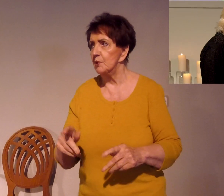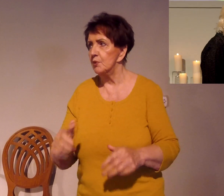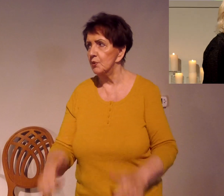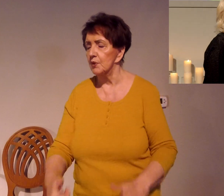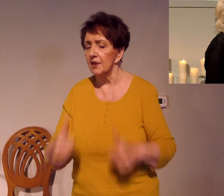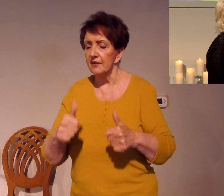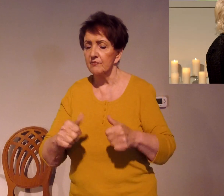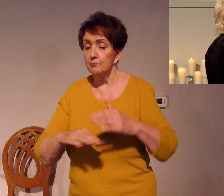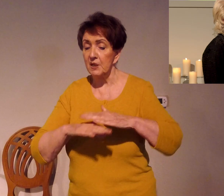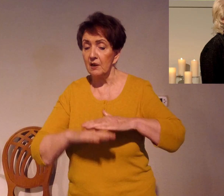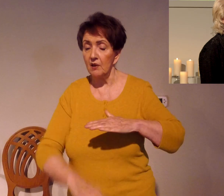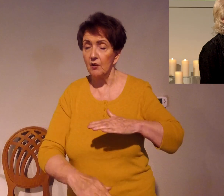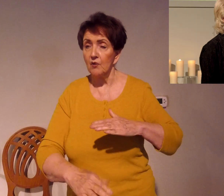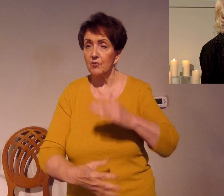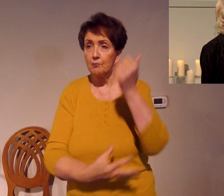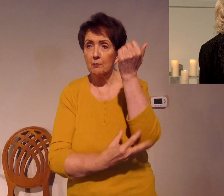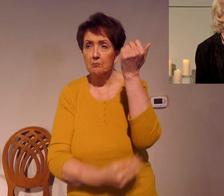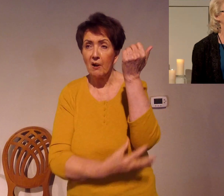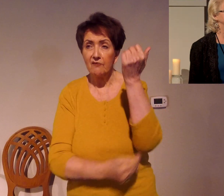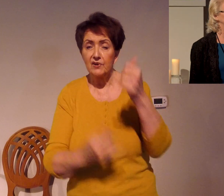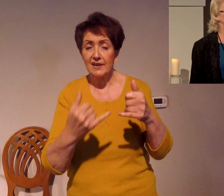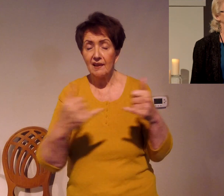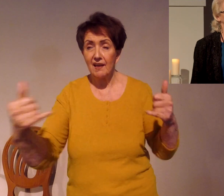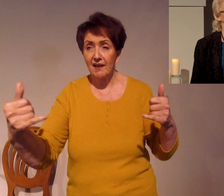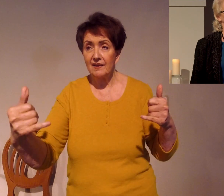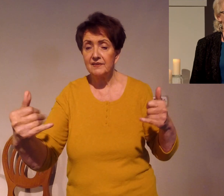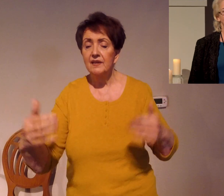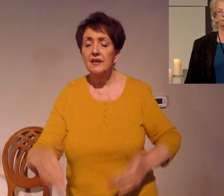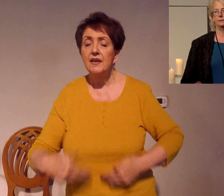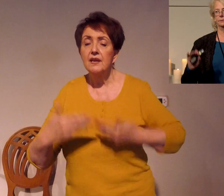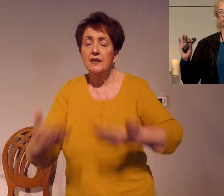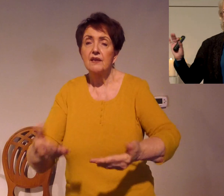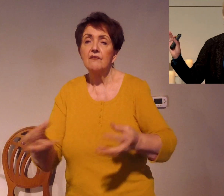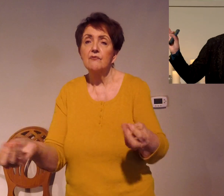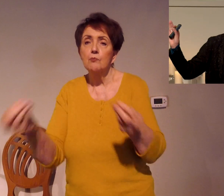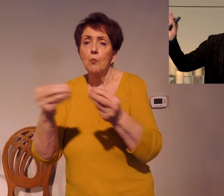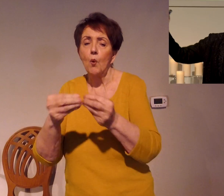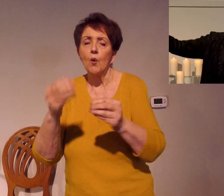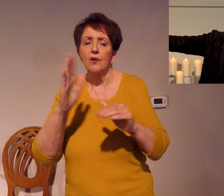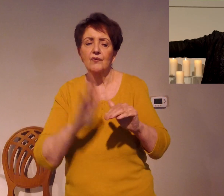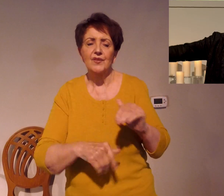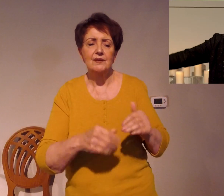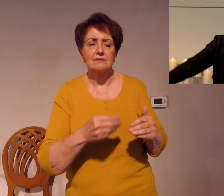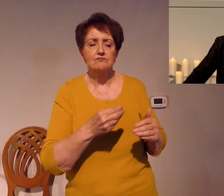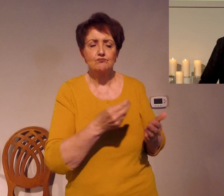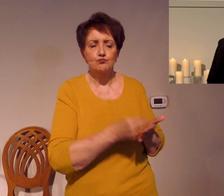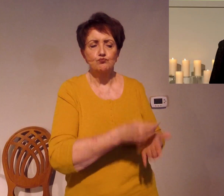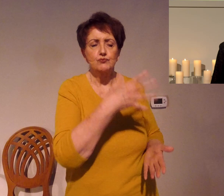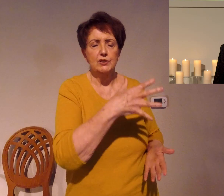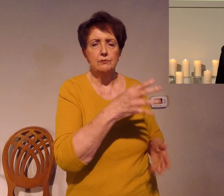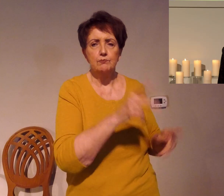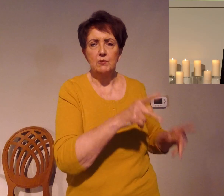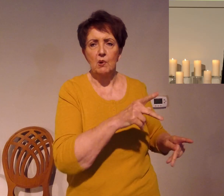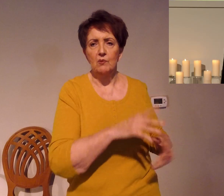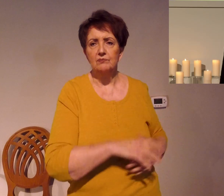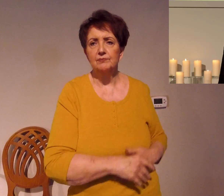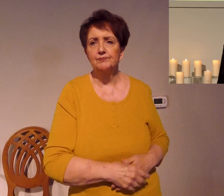below the poverty line tend to give percentage-wise more money away than people who are very wealthy.